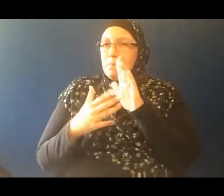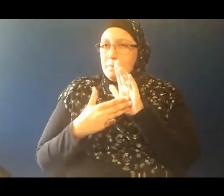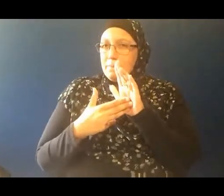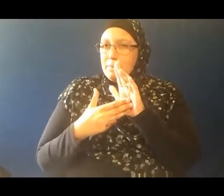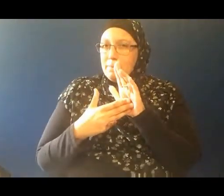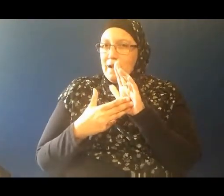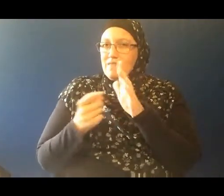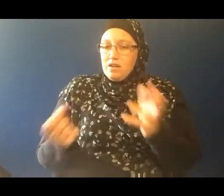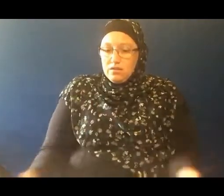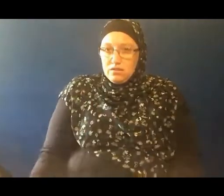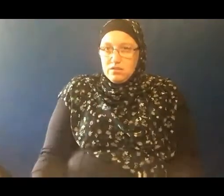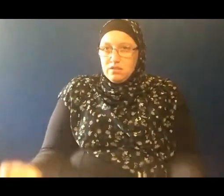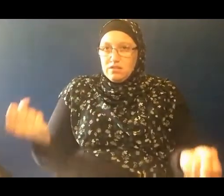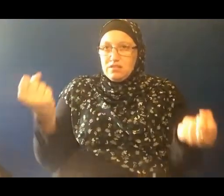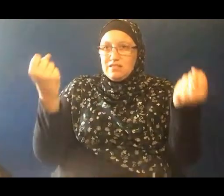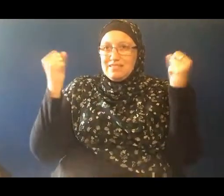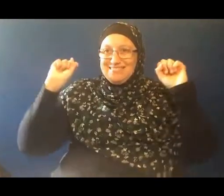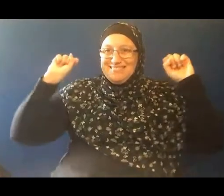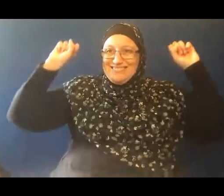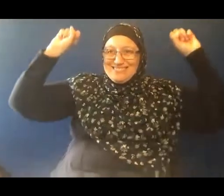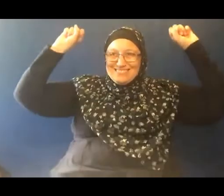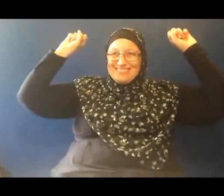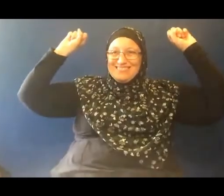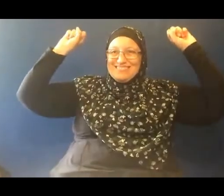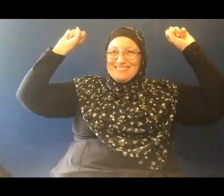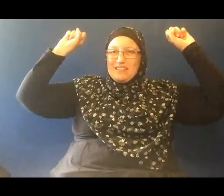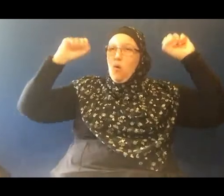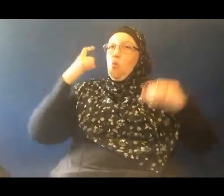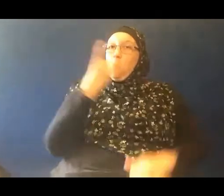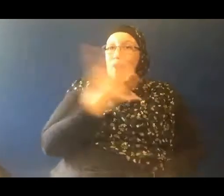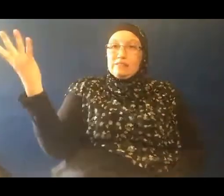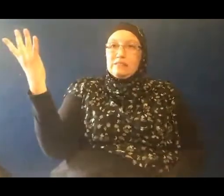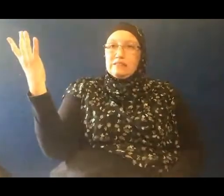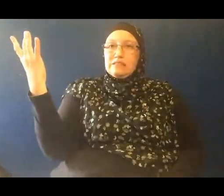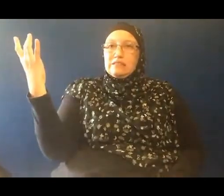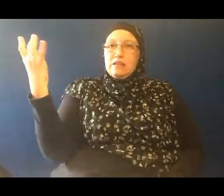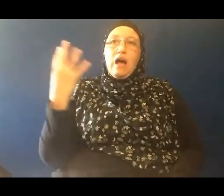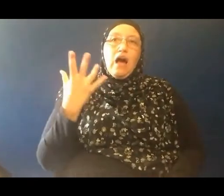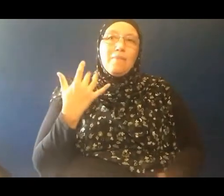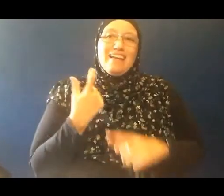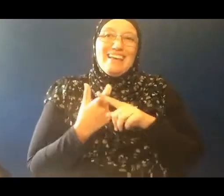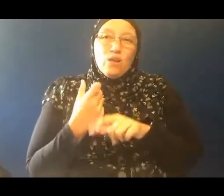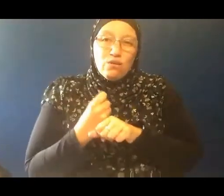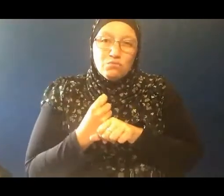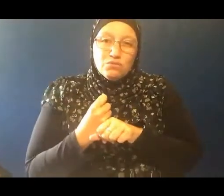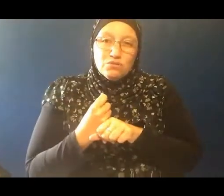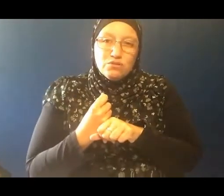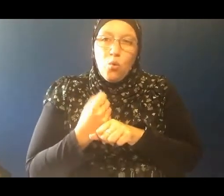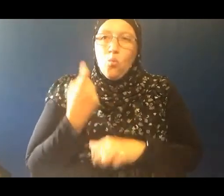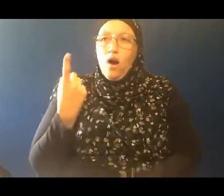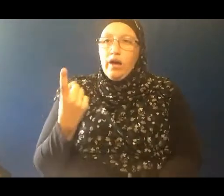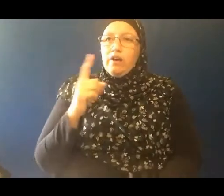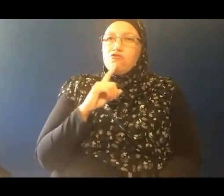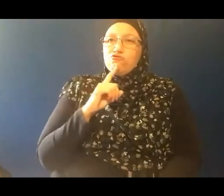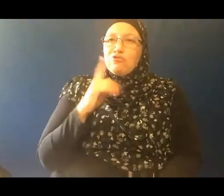the ground over his head. One motion. How many kilos? Over 150.